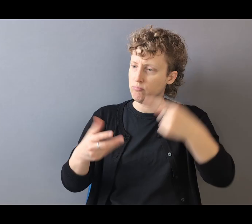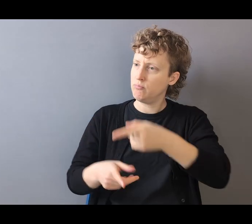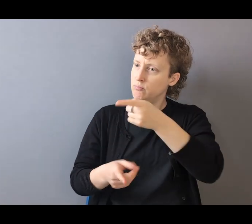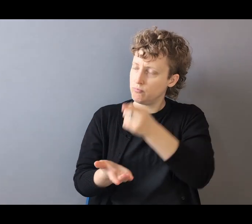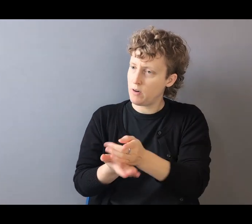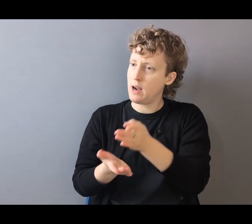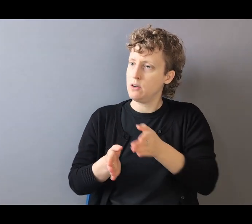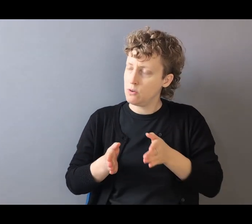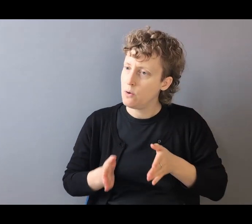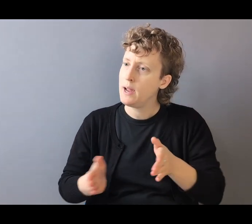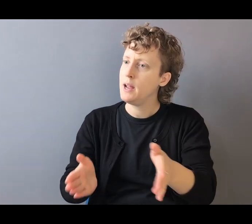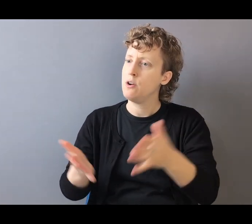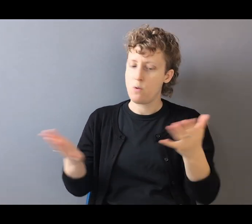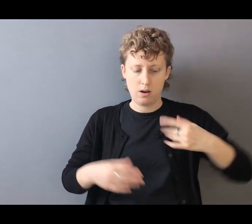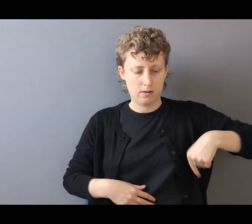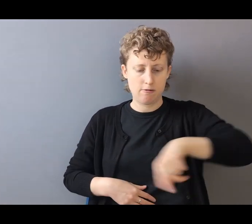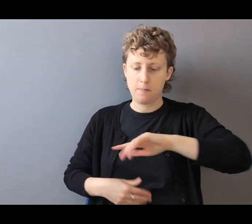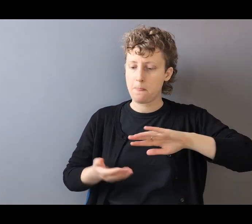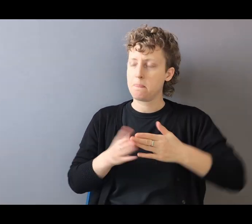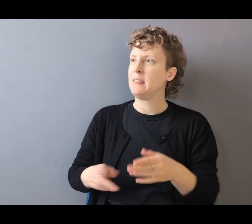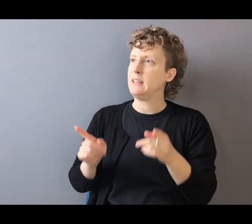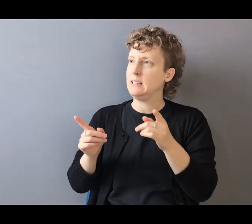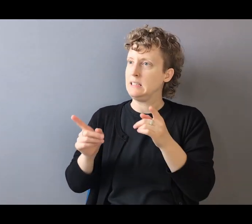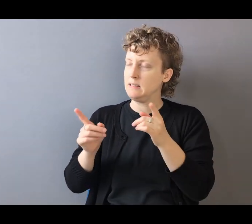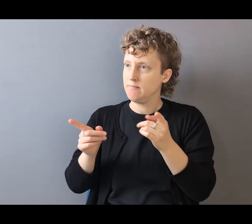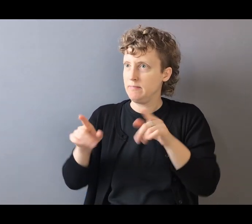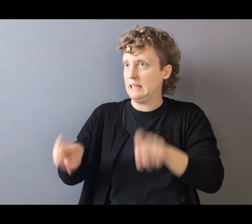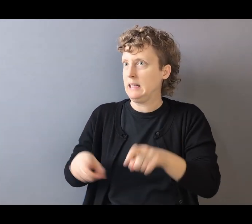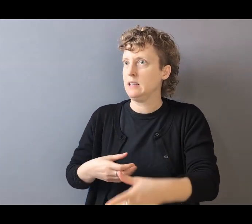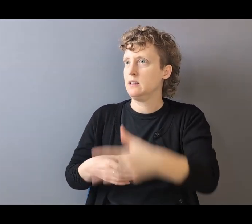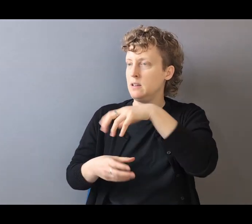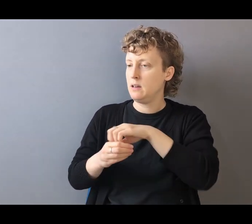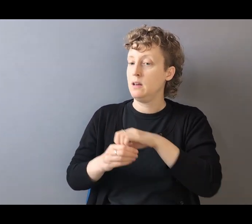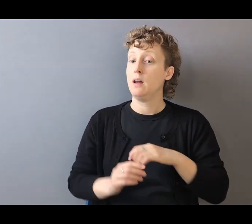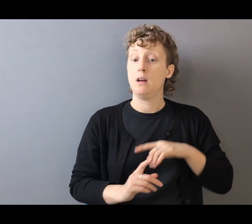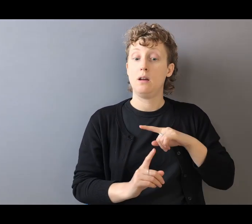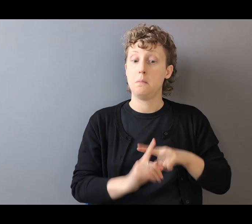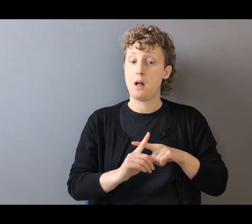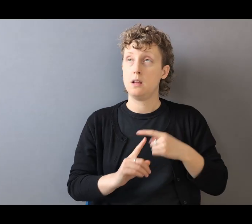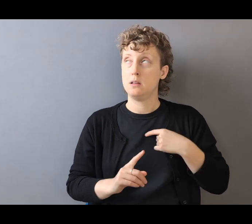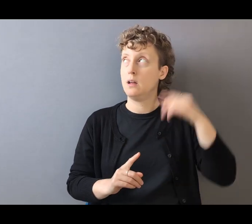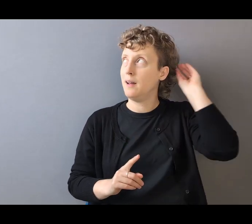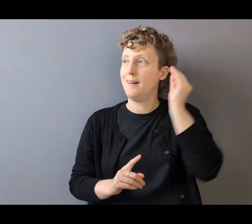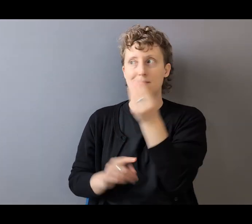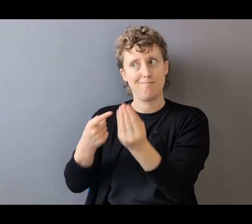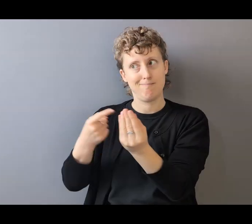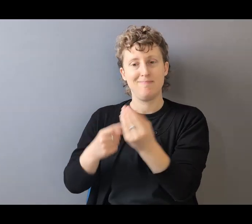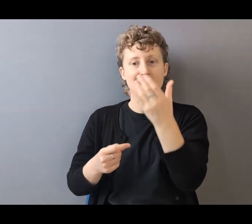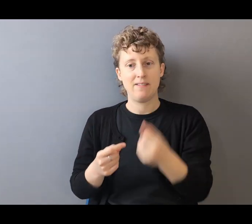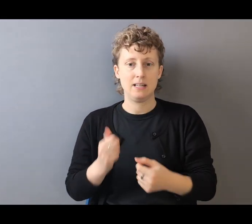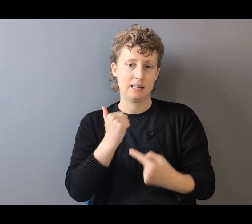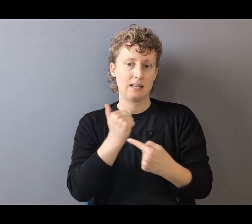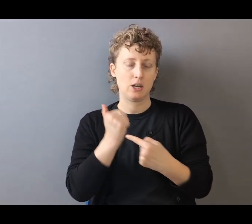what the community needs, and having also the technical expertise behind it to justify these arguments. I think that